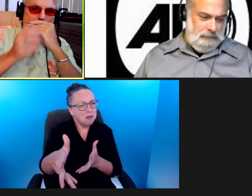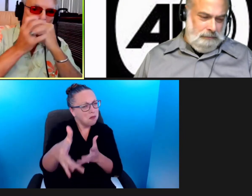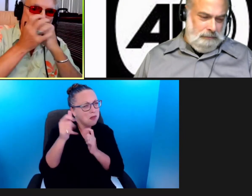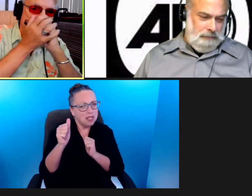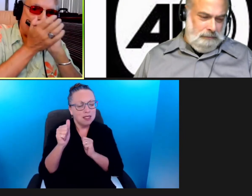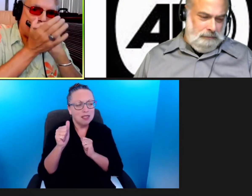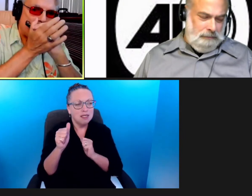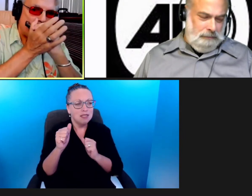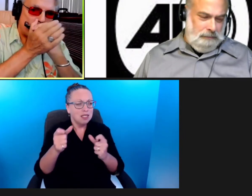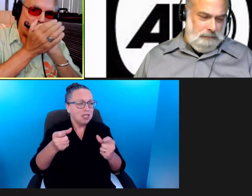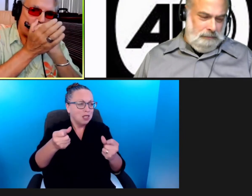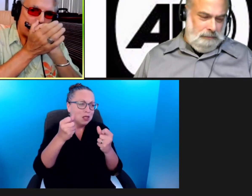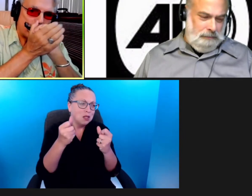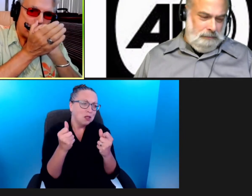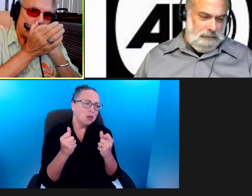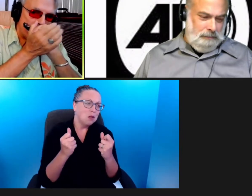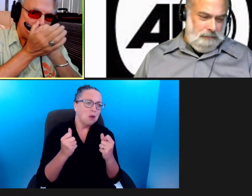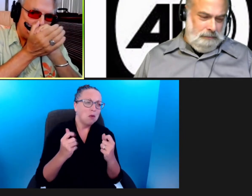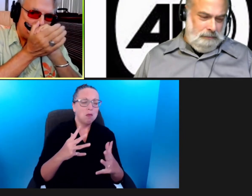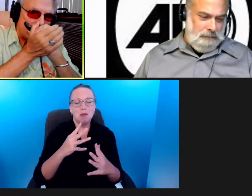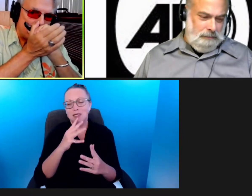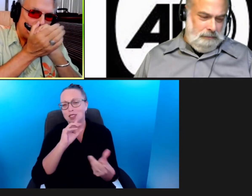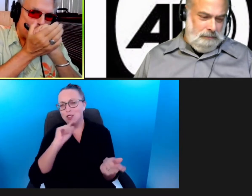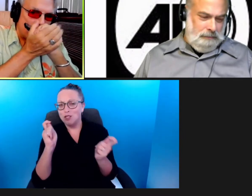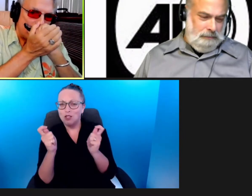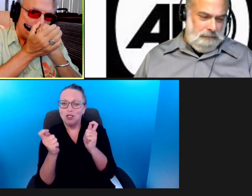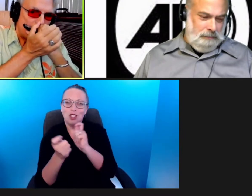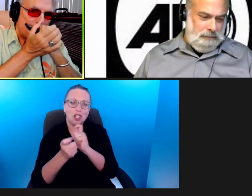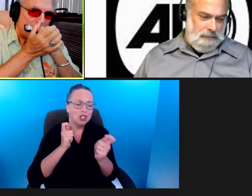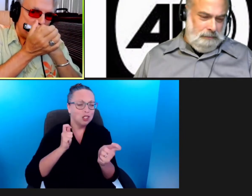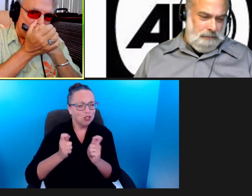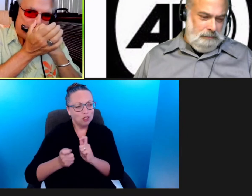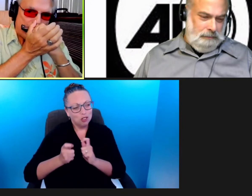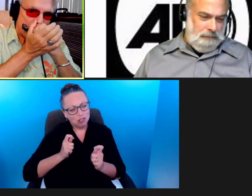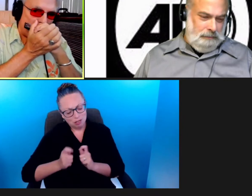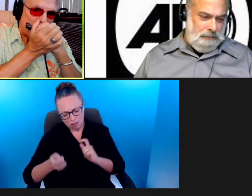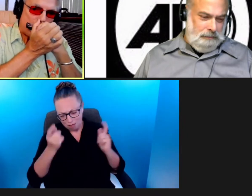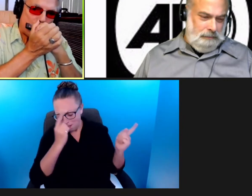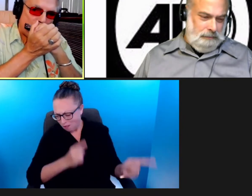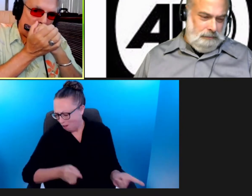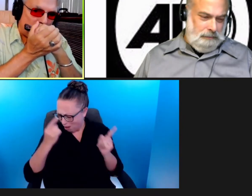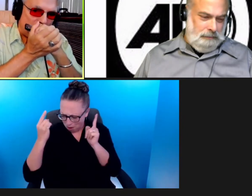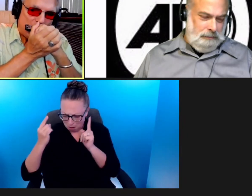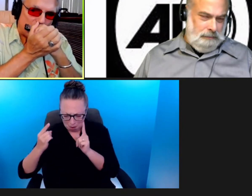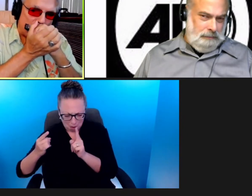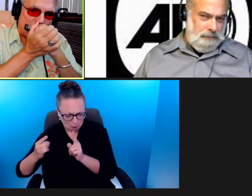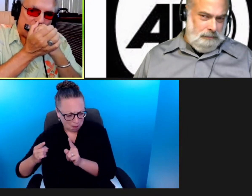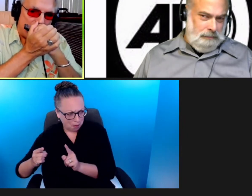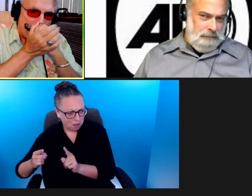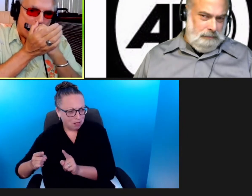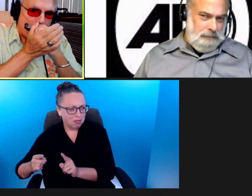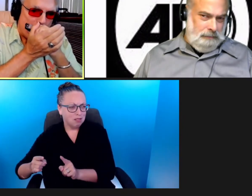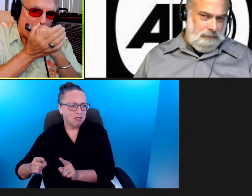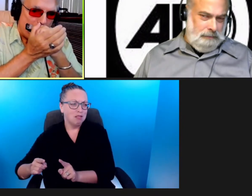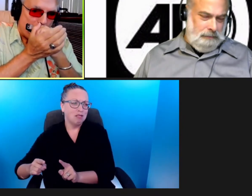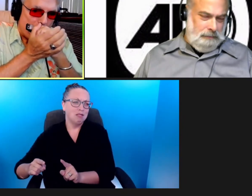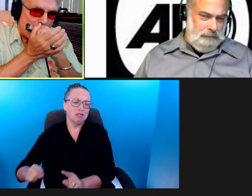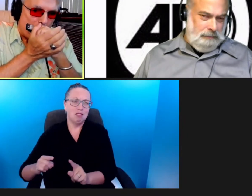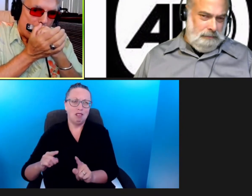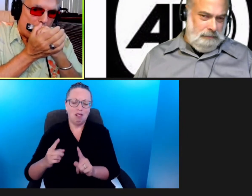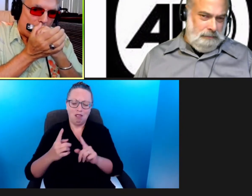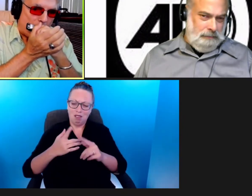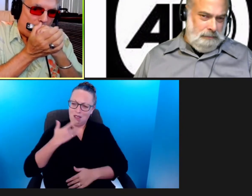so many global changes, spilling, tumbling, crashing in.